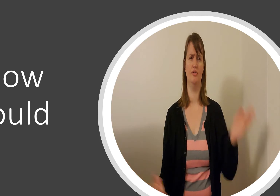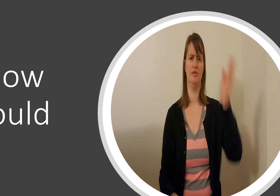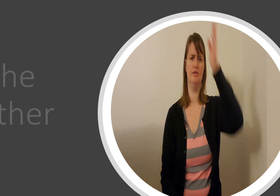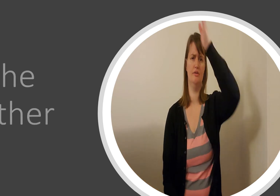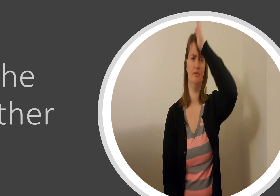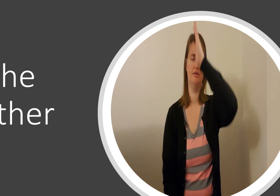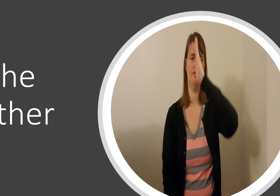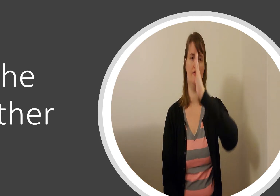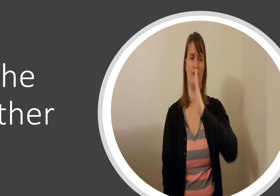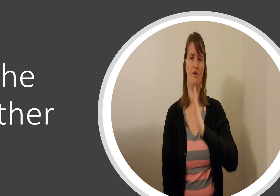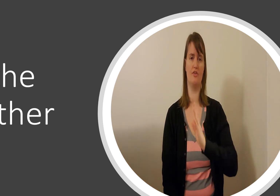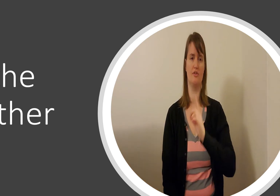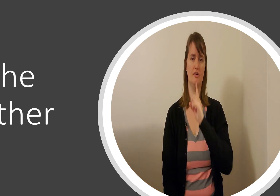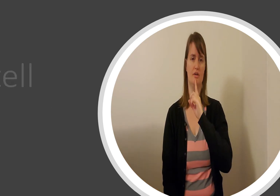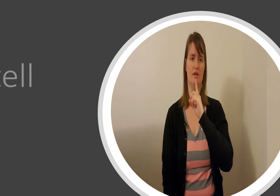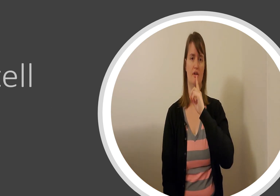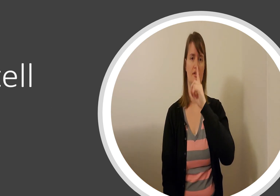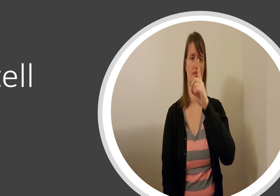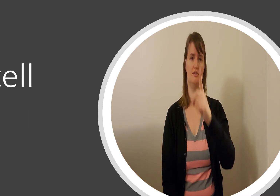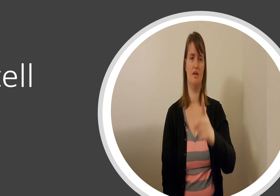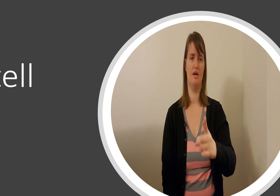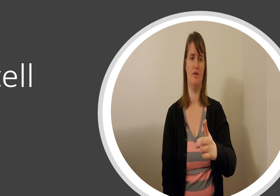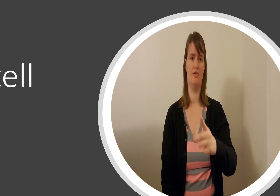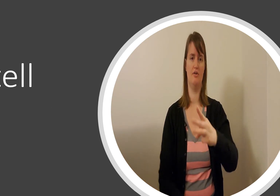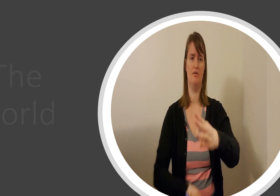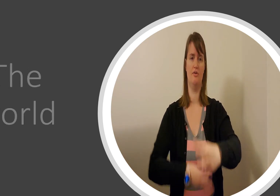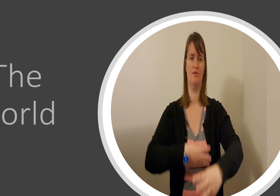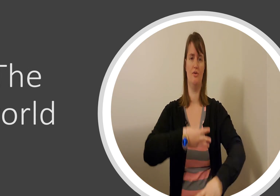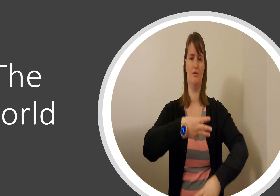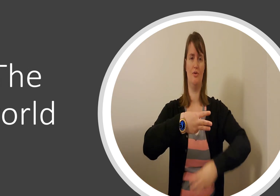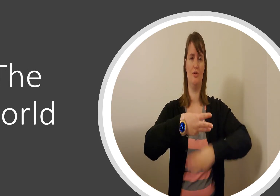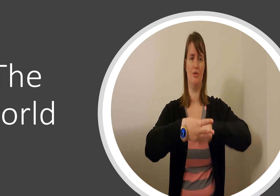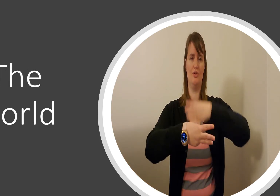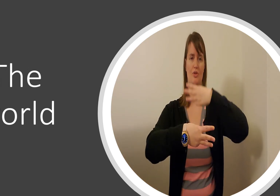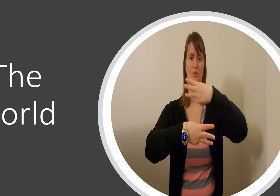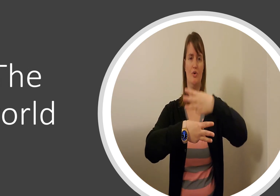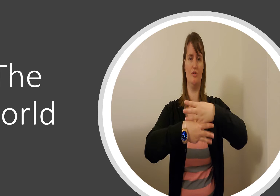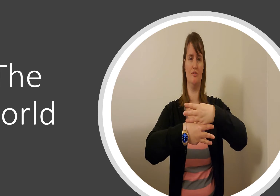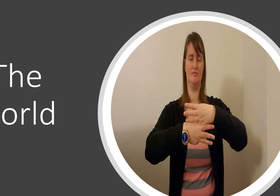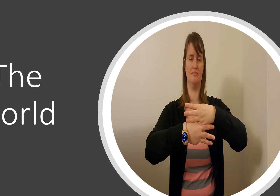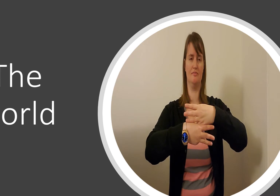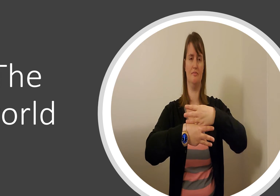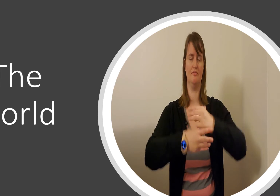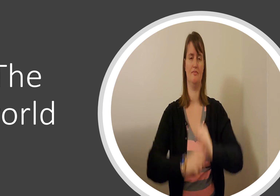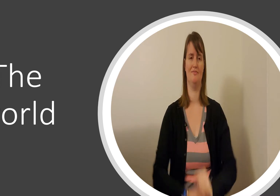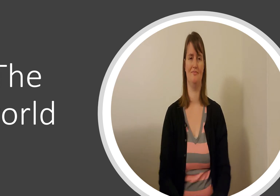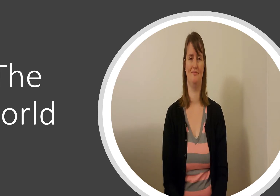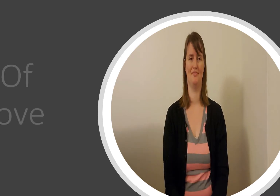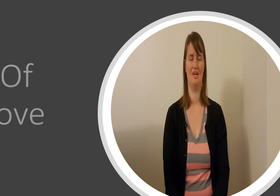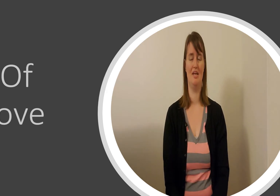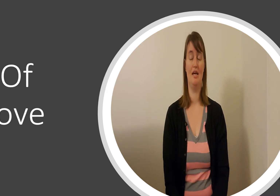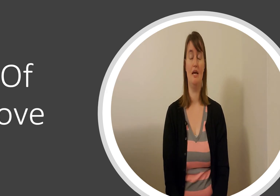How could the Father tell the